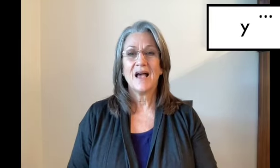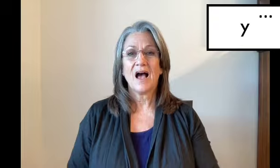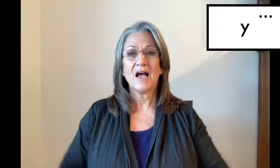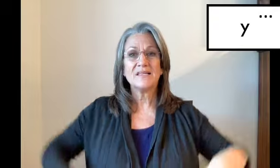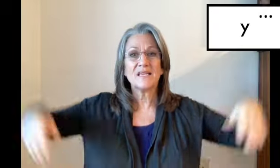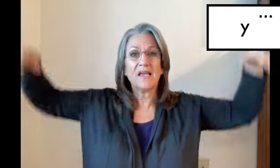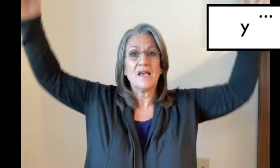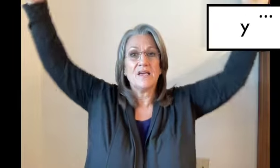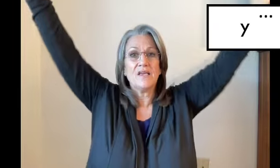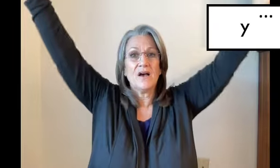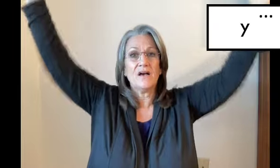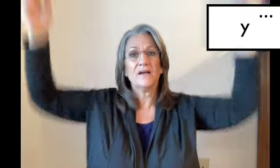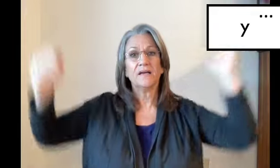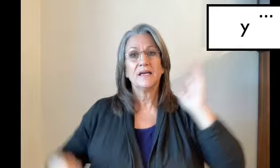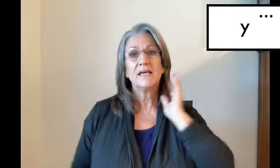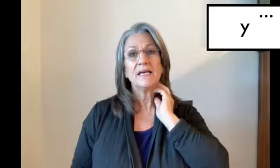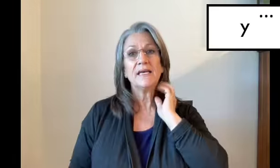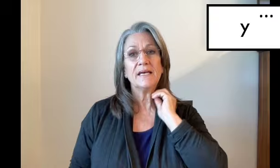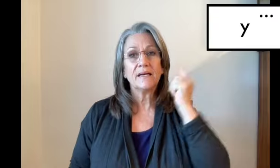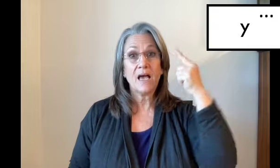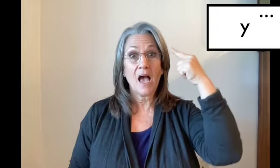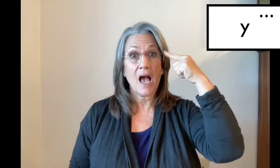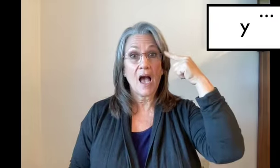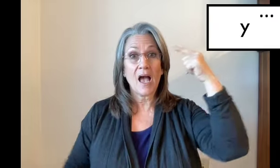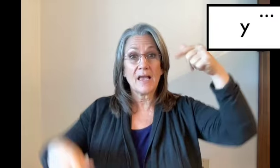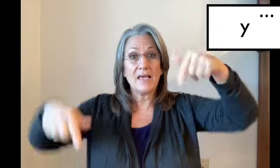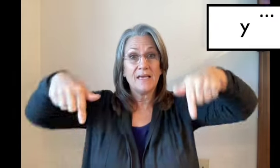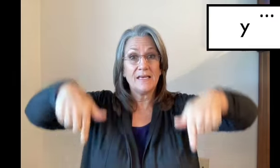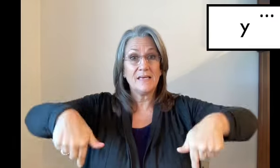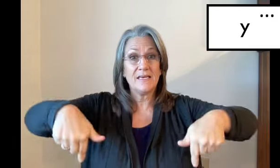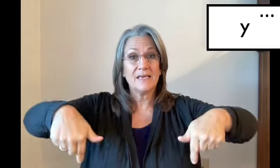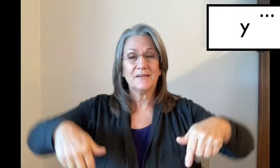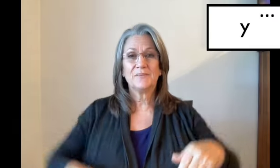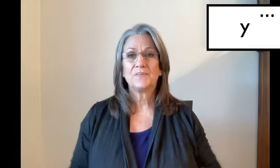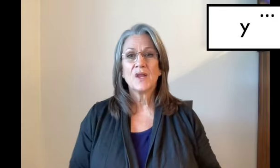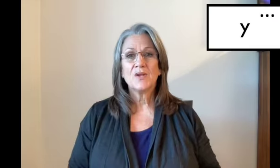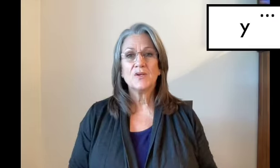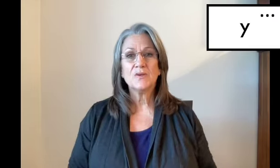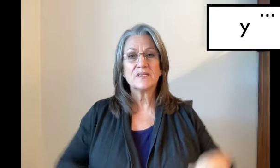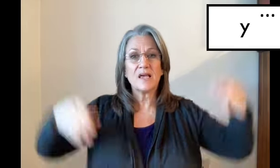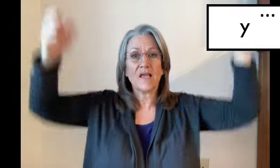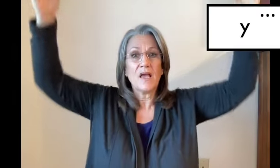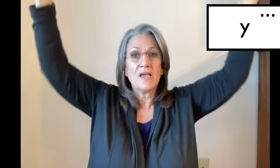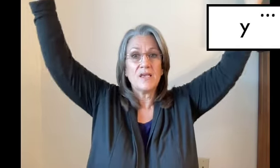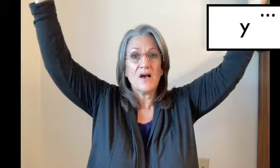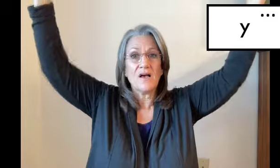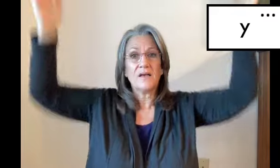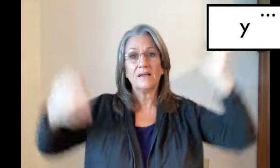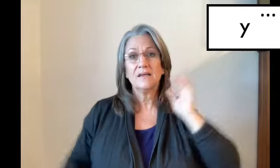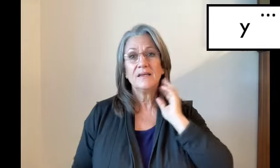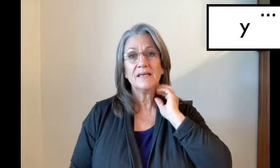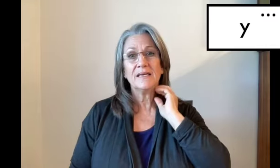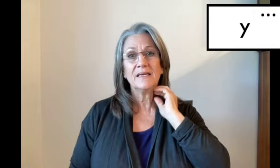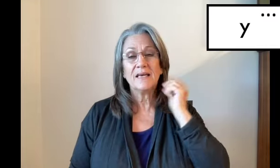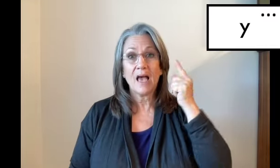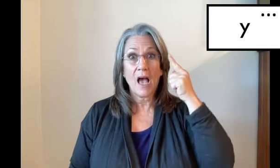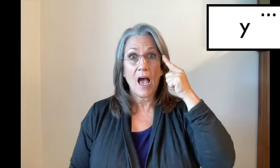I say ya, I, e. You say ya,